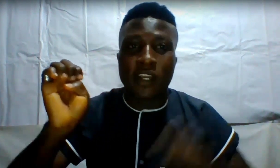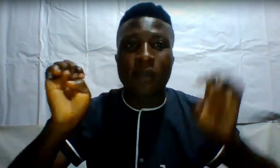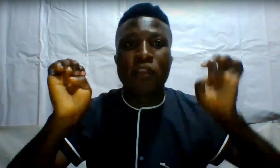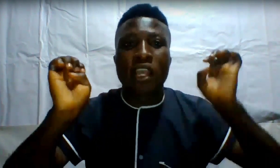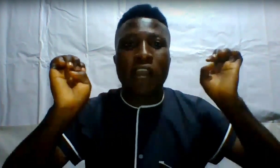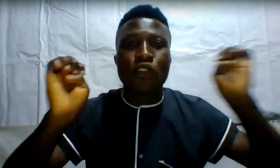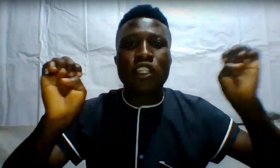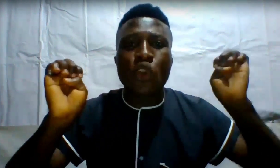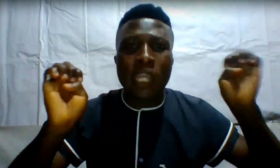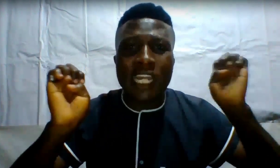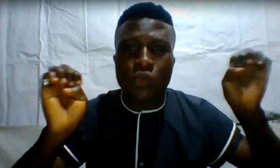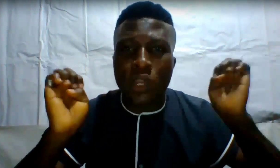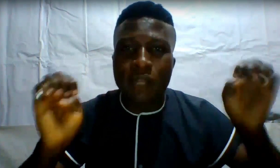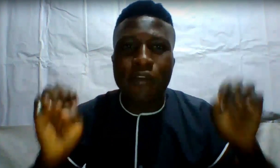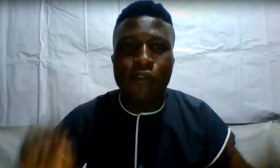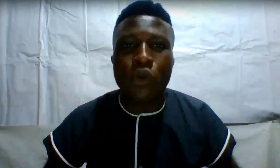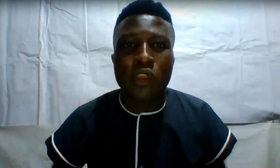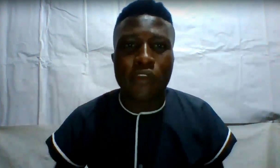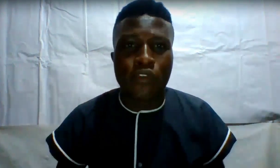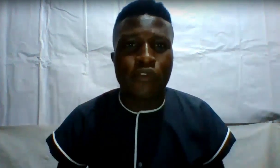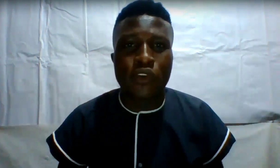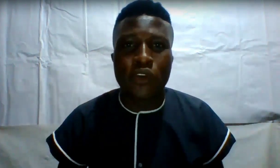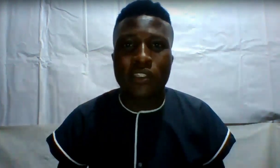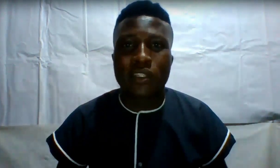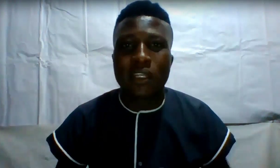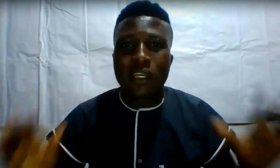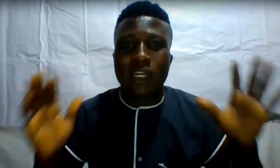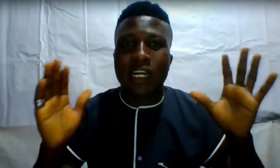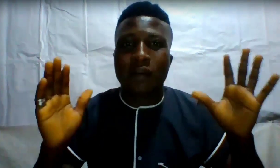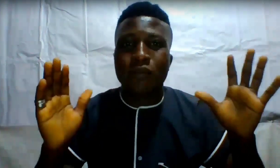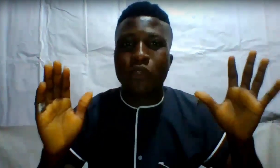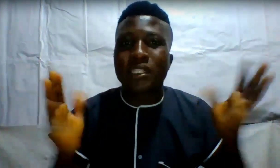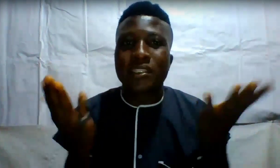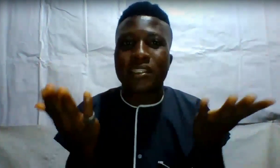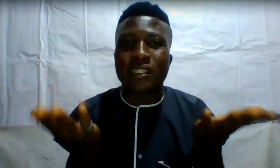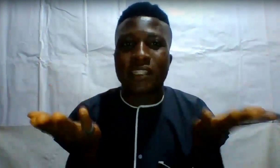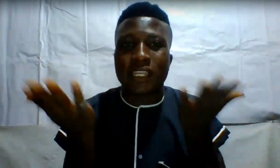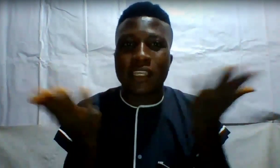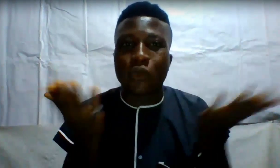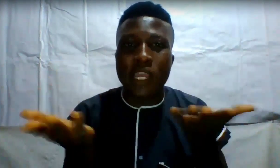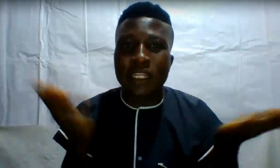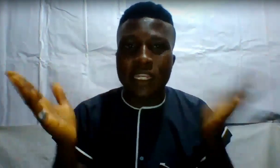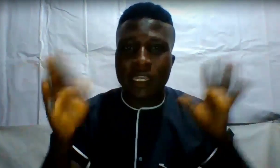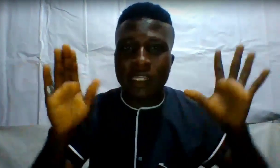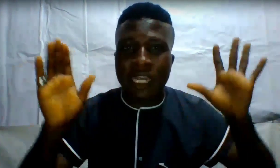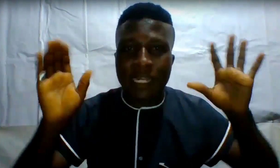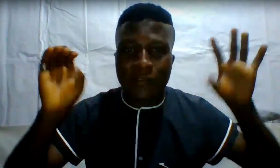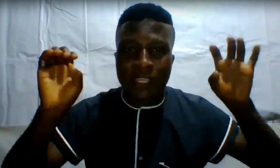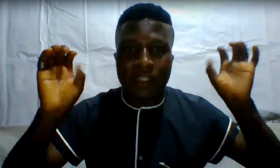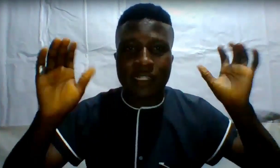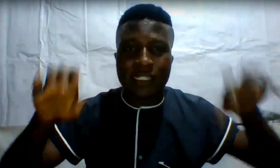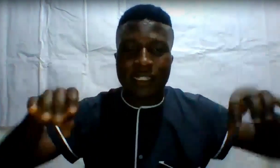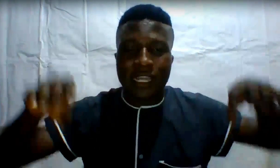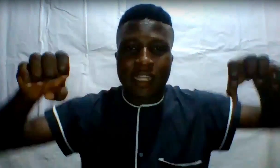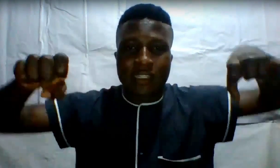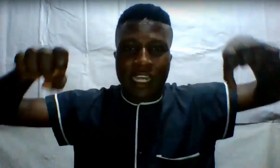seen your cat walking before? If you've not noticed the way the cat fingers are designed, they're actually like this, not